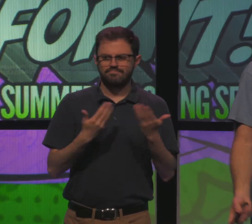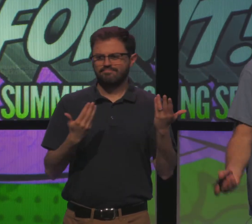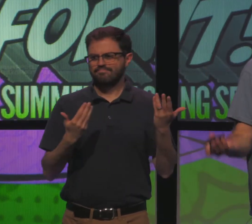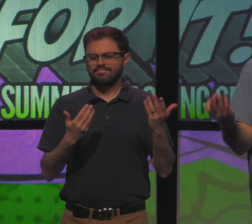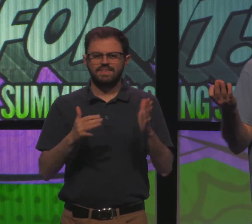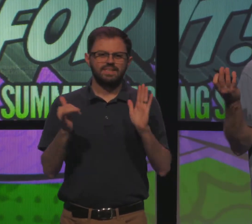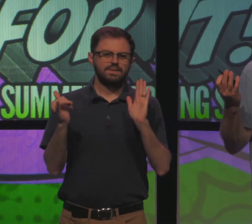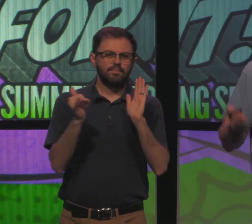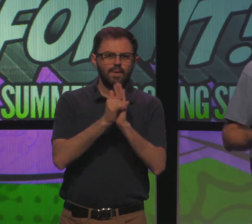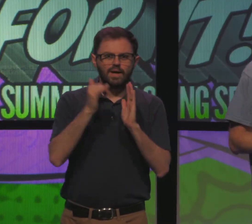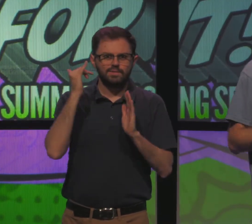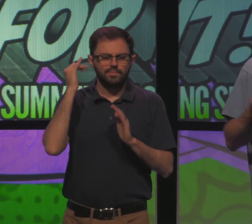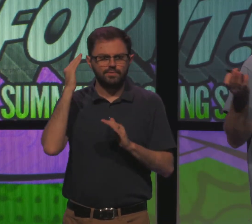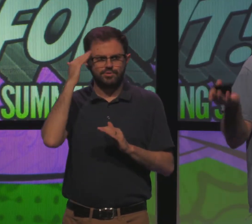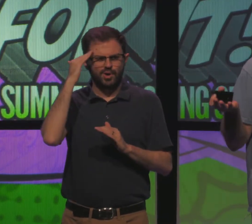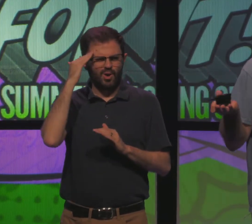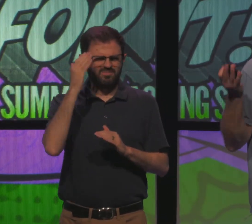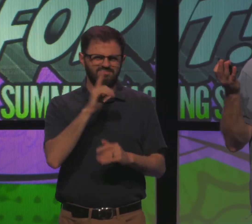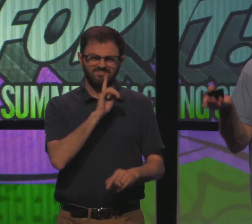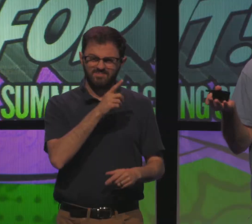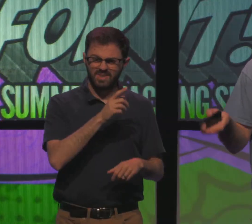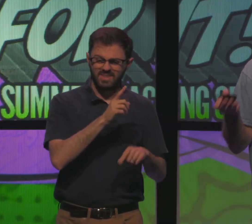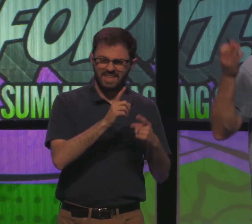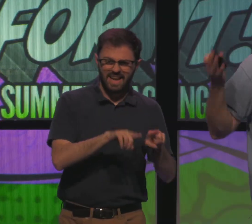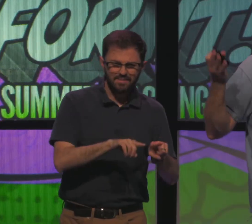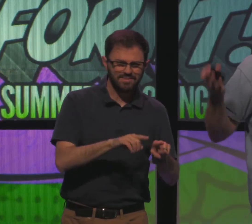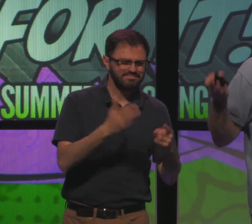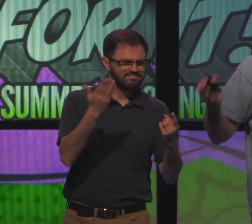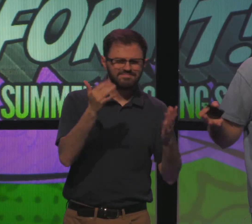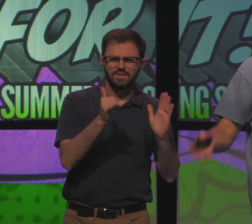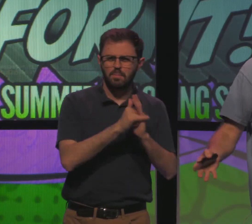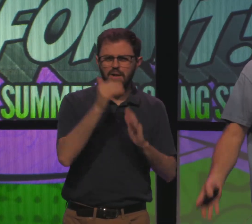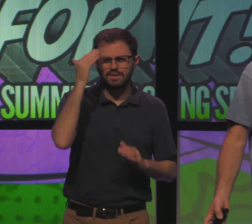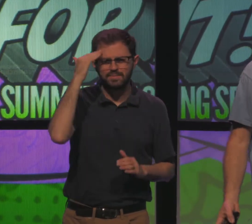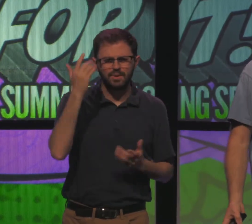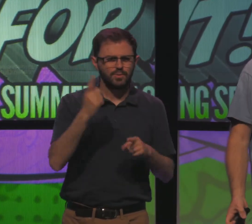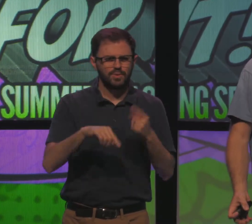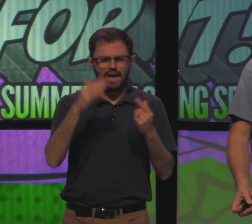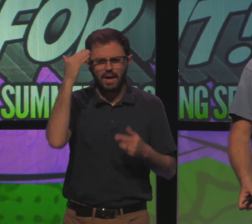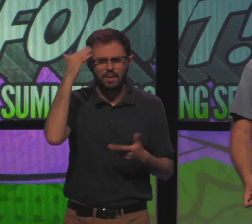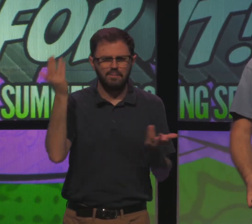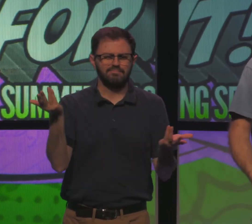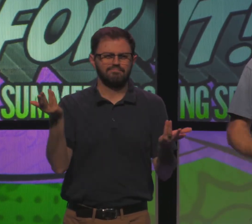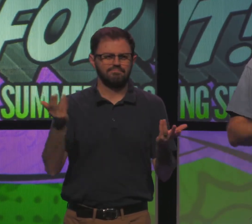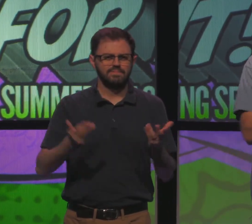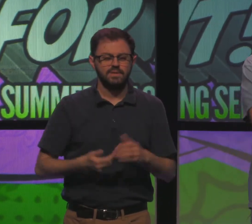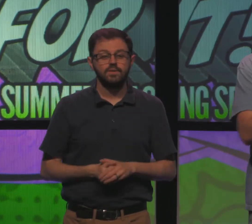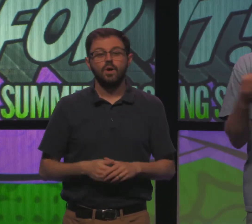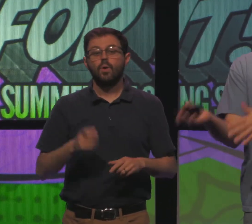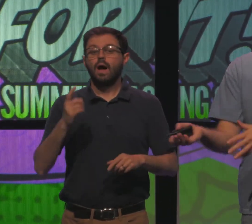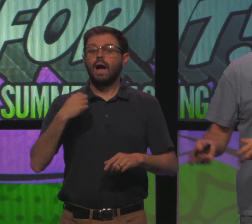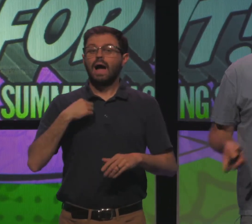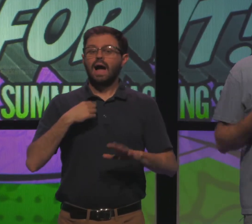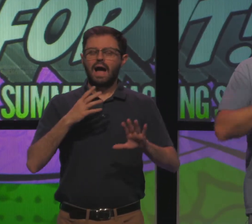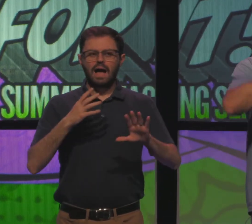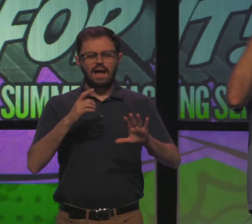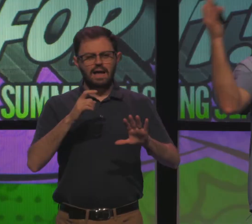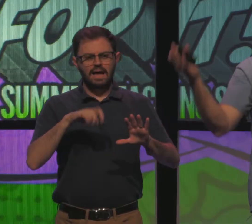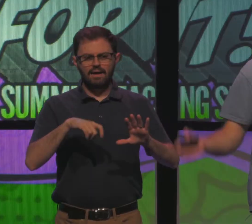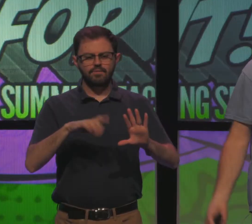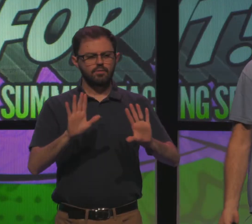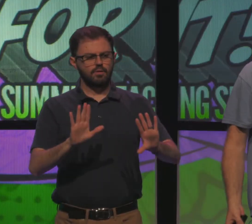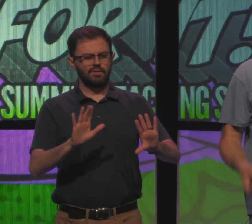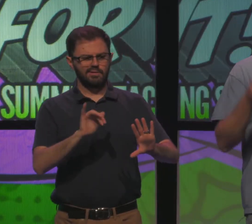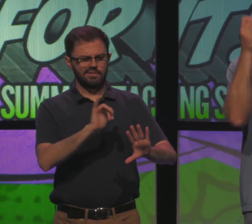can is just, they can't, okay? I'm just gonna say, you can't, there's no way to know that. So I have to set that aside and say that's a